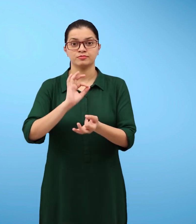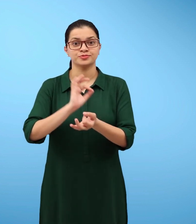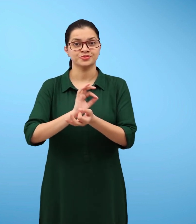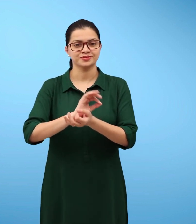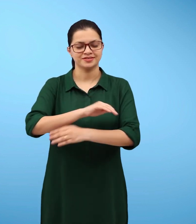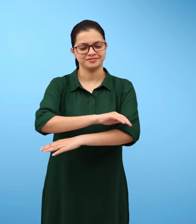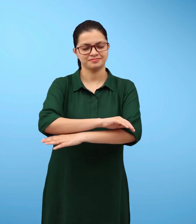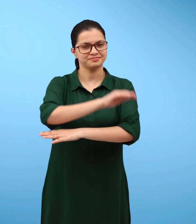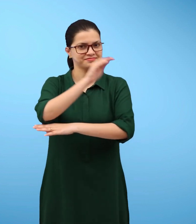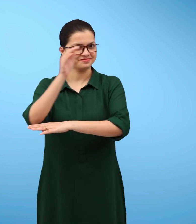stupa,